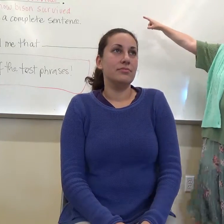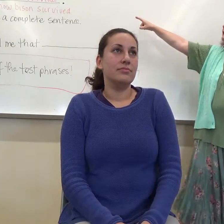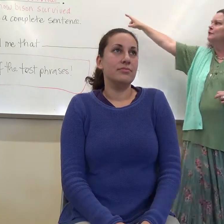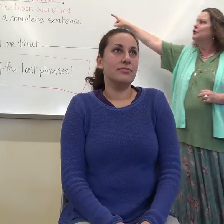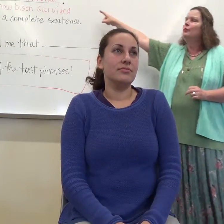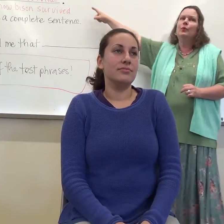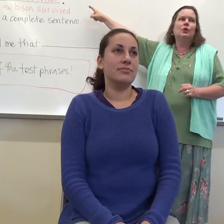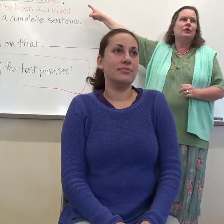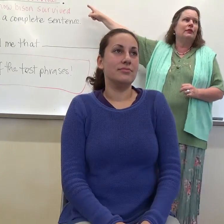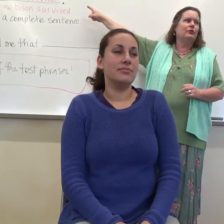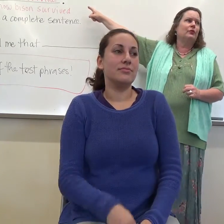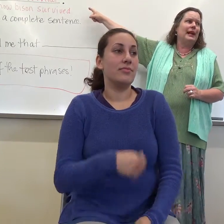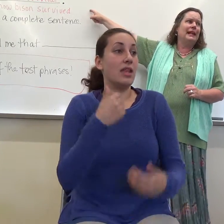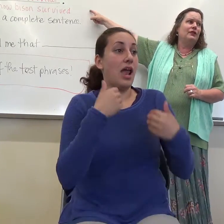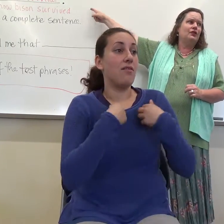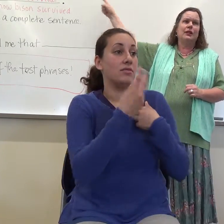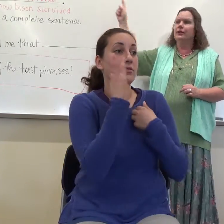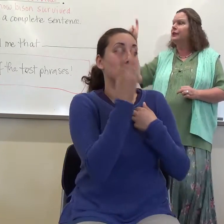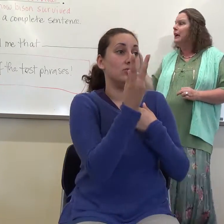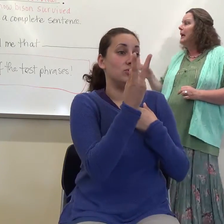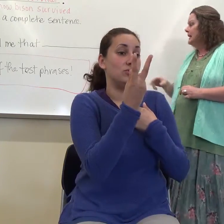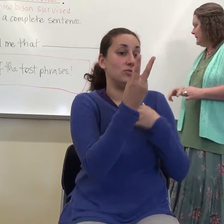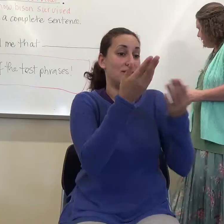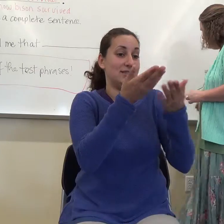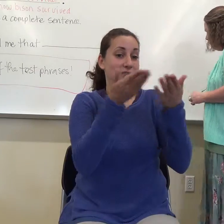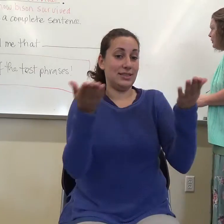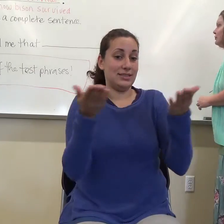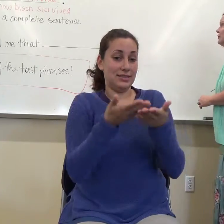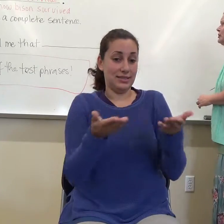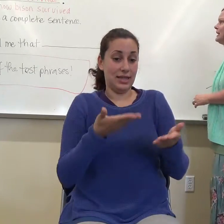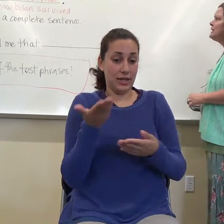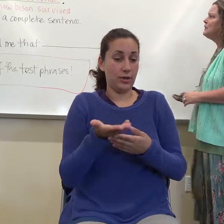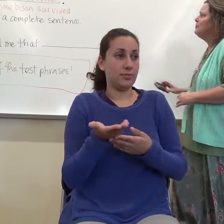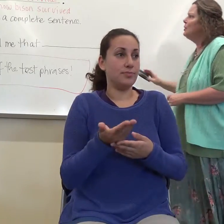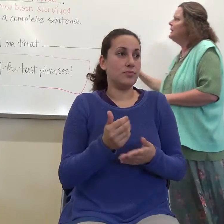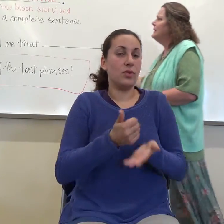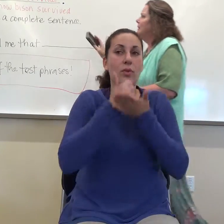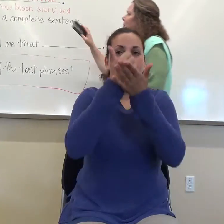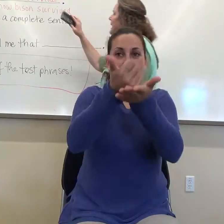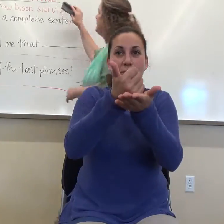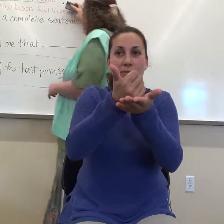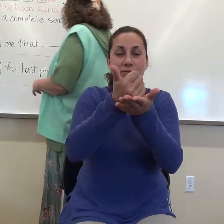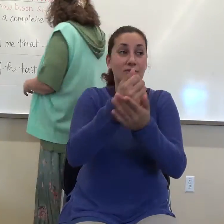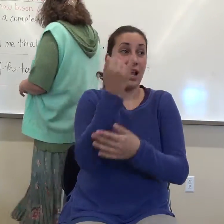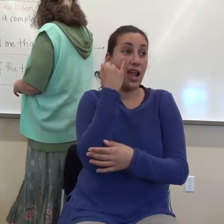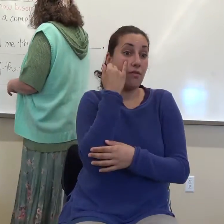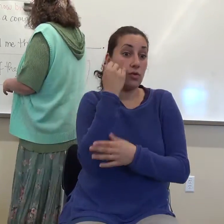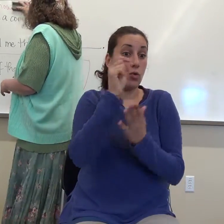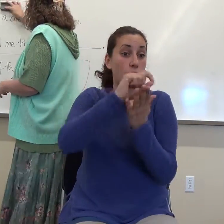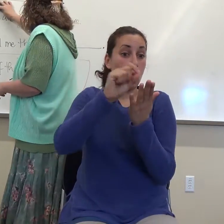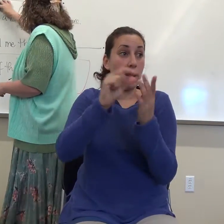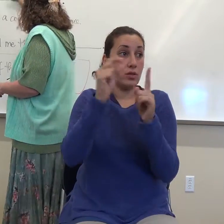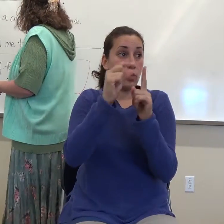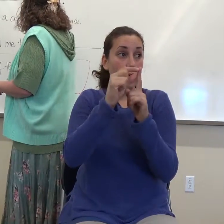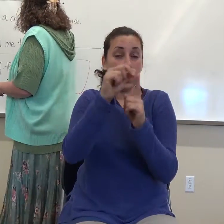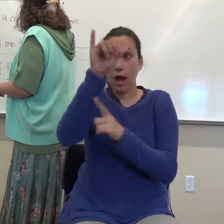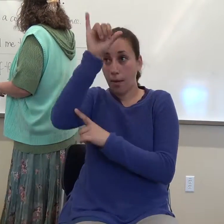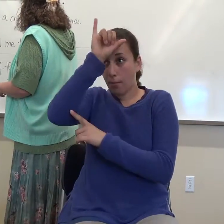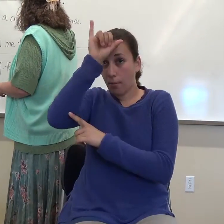gives you more of a range here. If you just put bison here, okay,